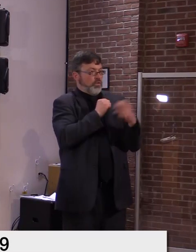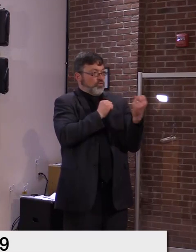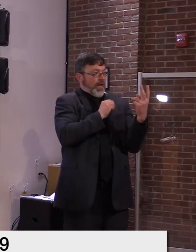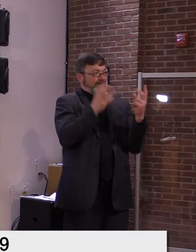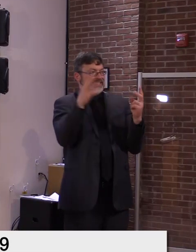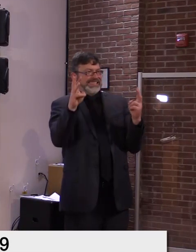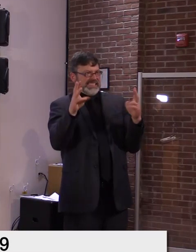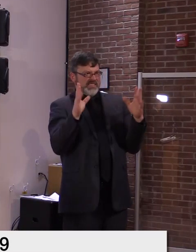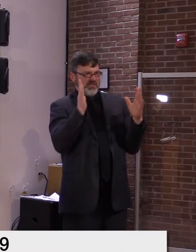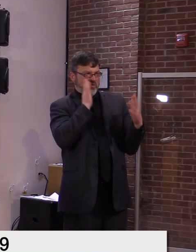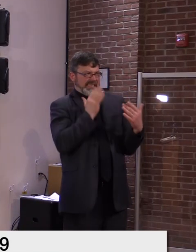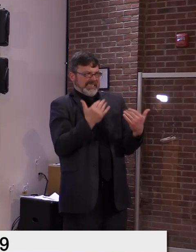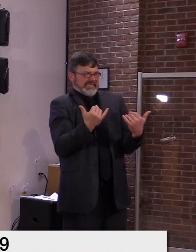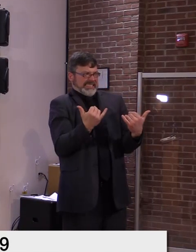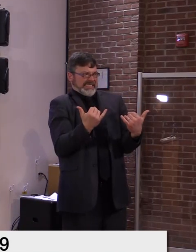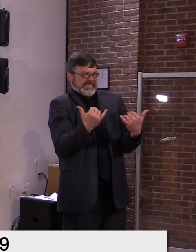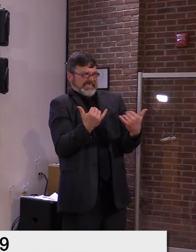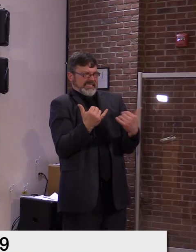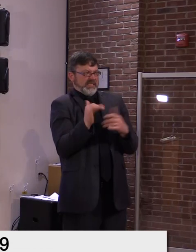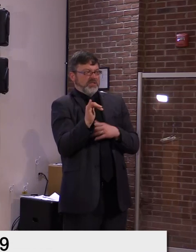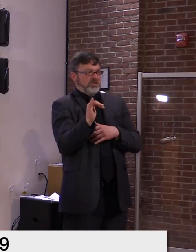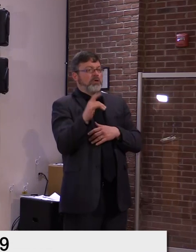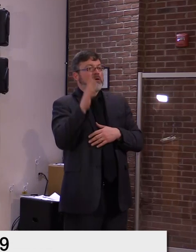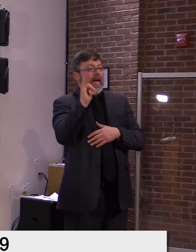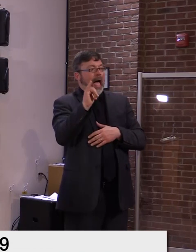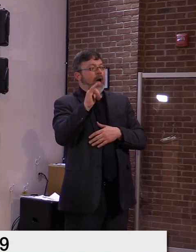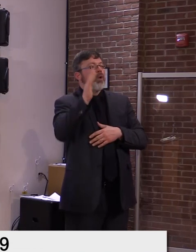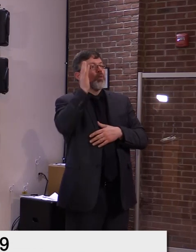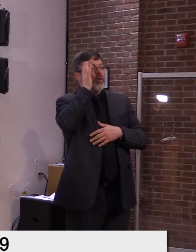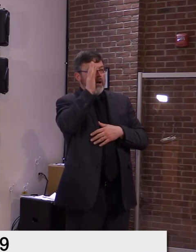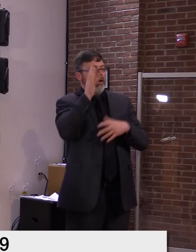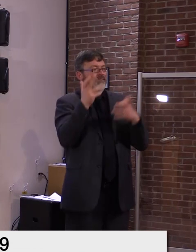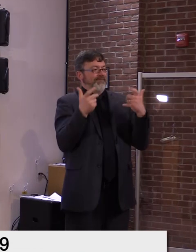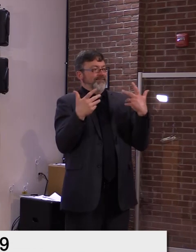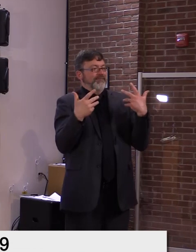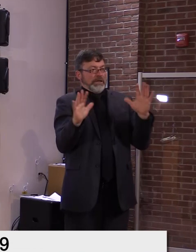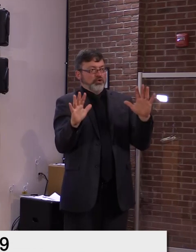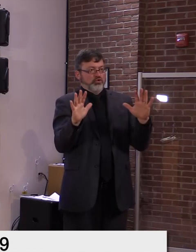for vaccines. And they're doing trials as we speak.